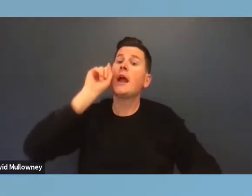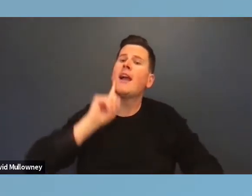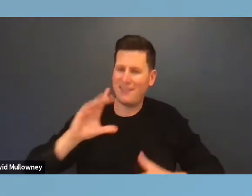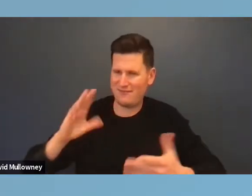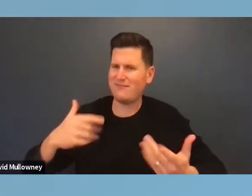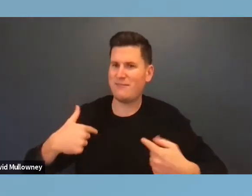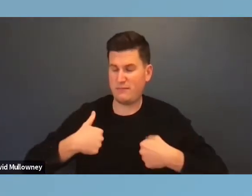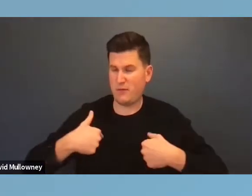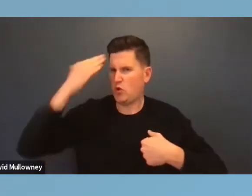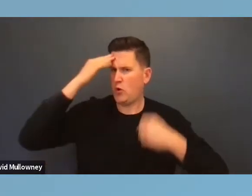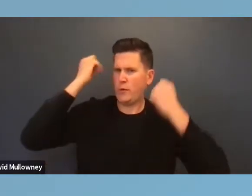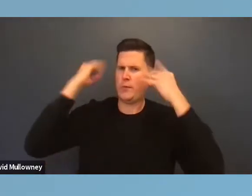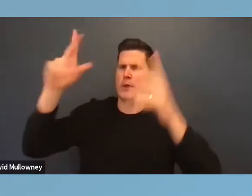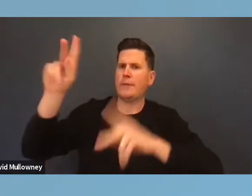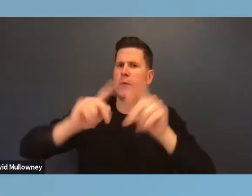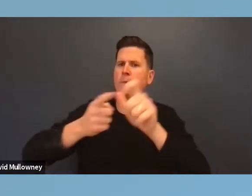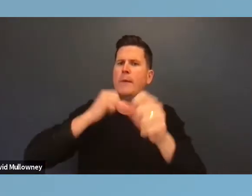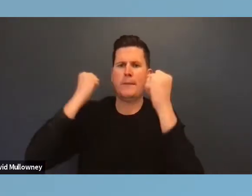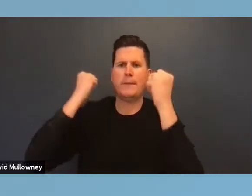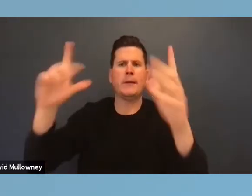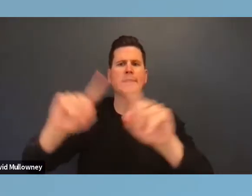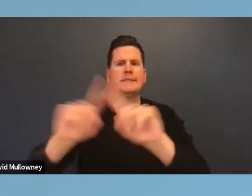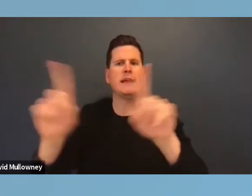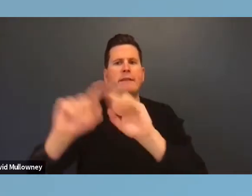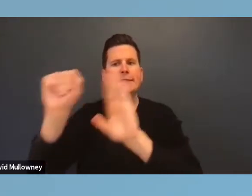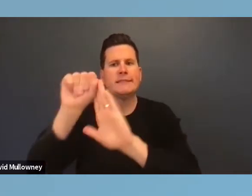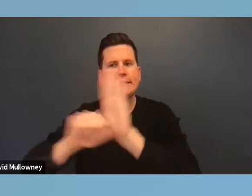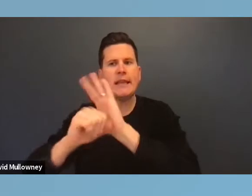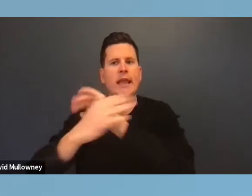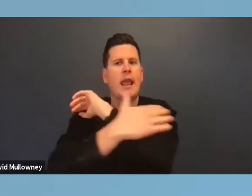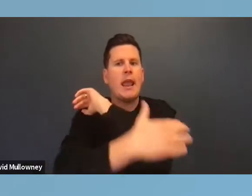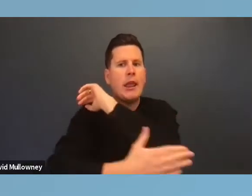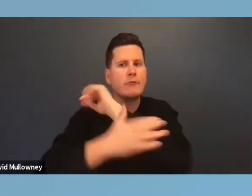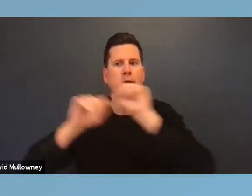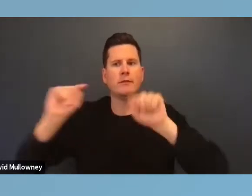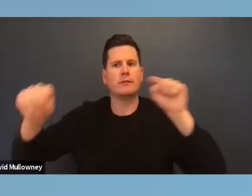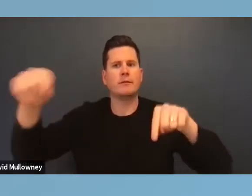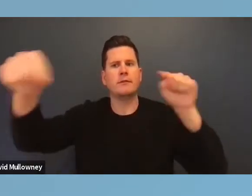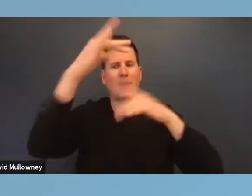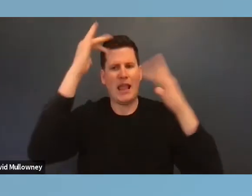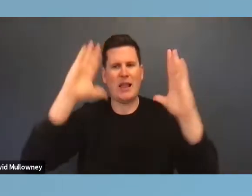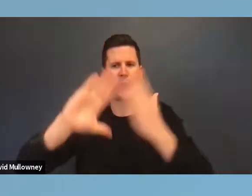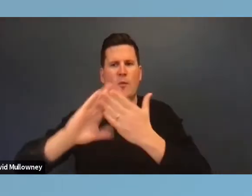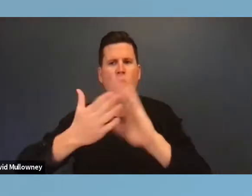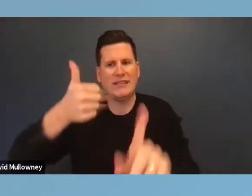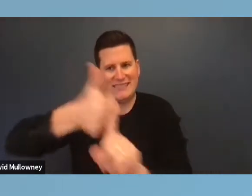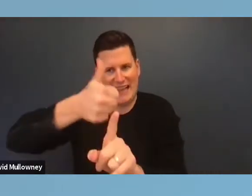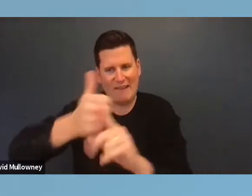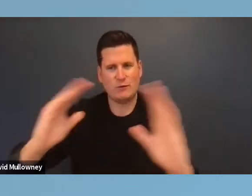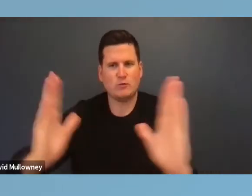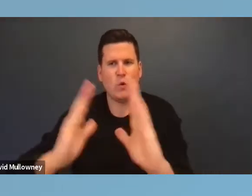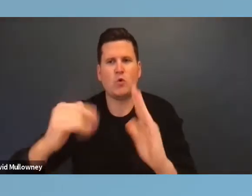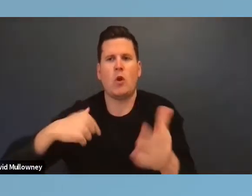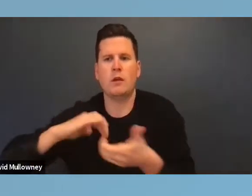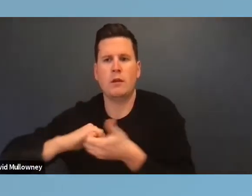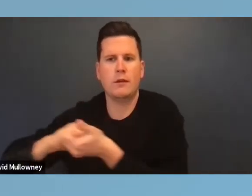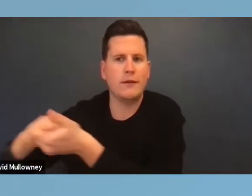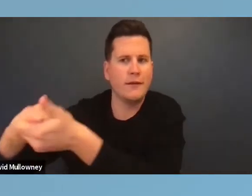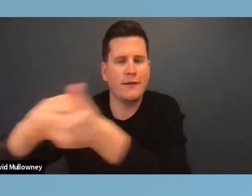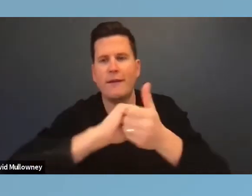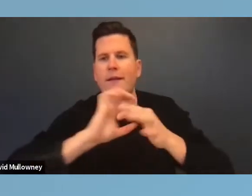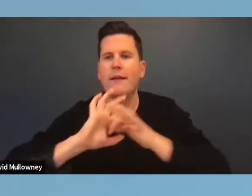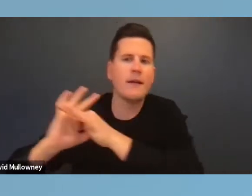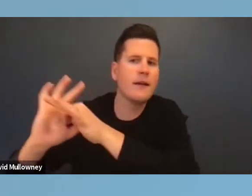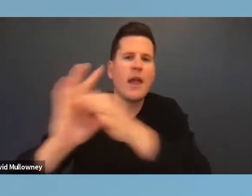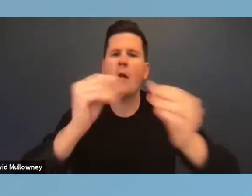you have such a bond here. But deaf people tend to have friends and relatives in all